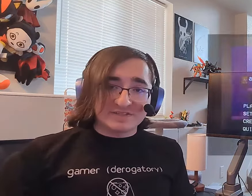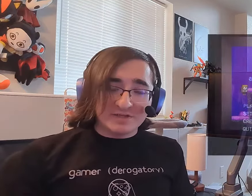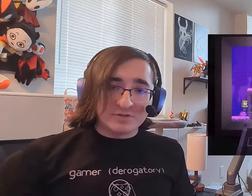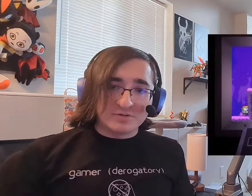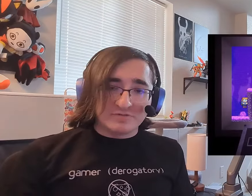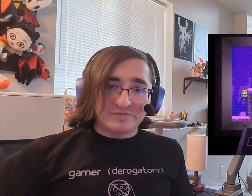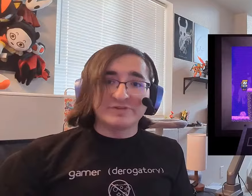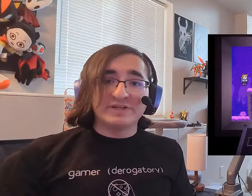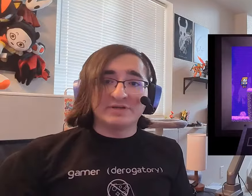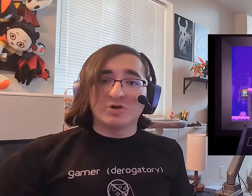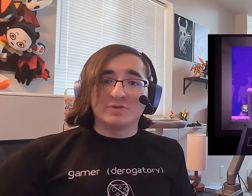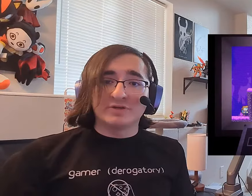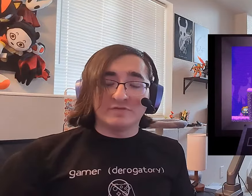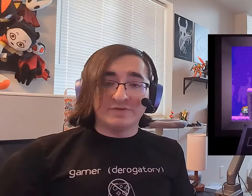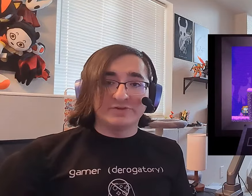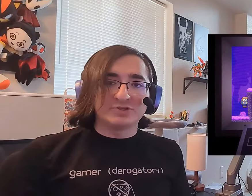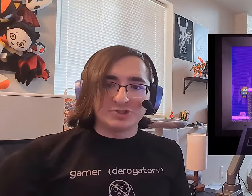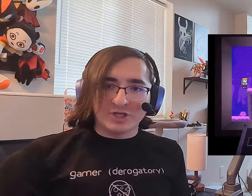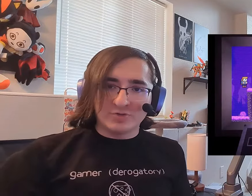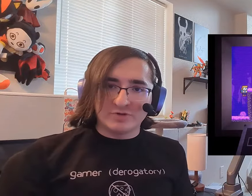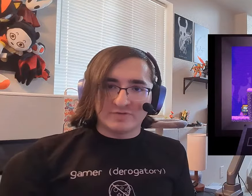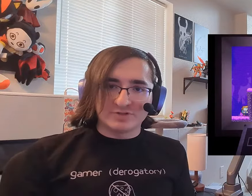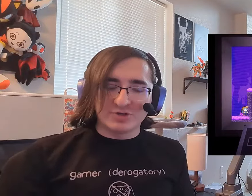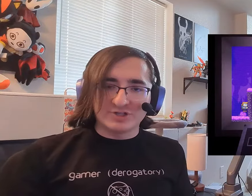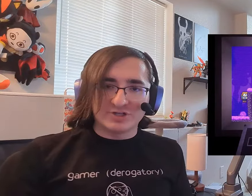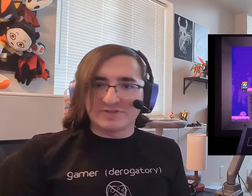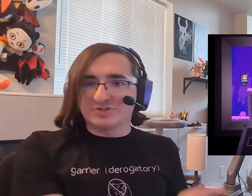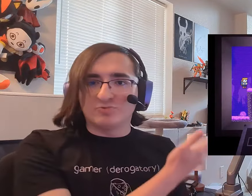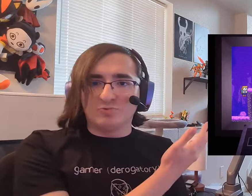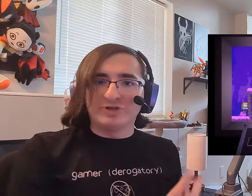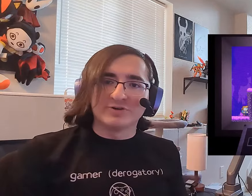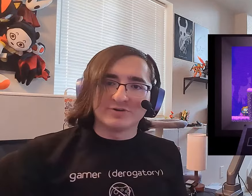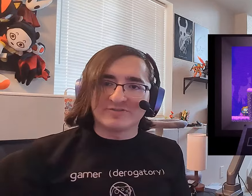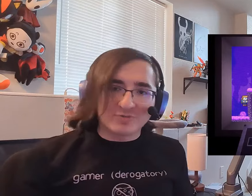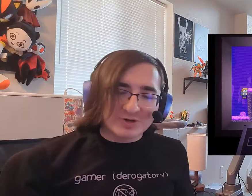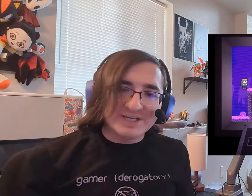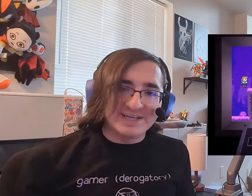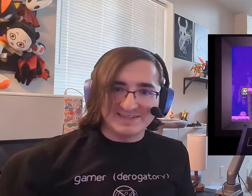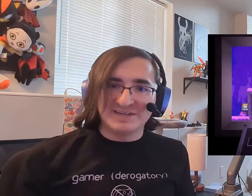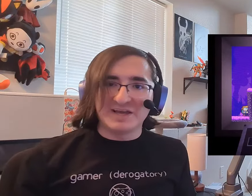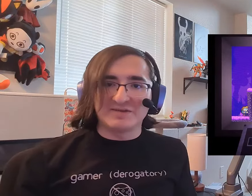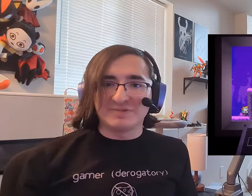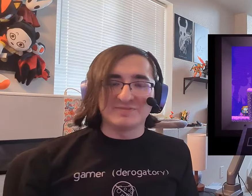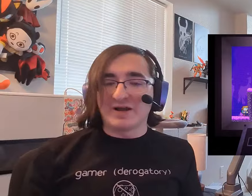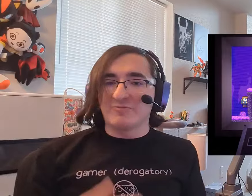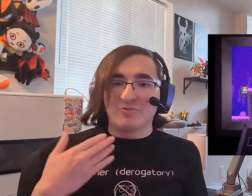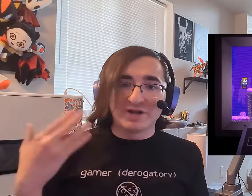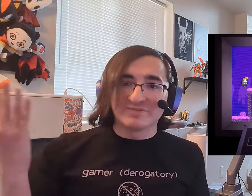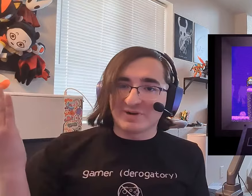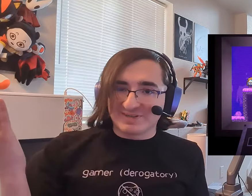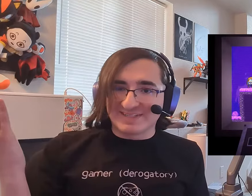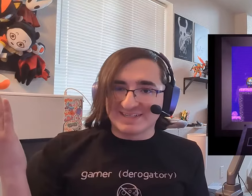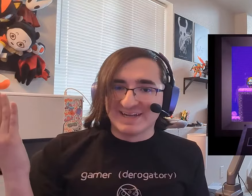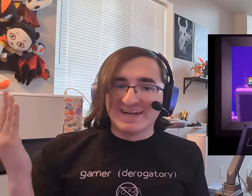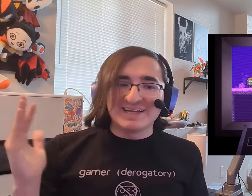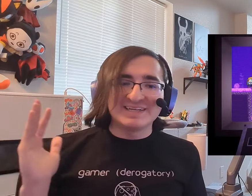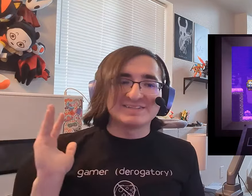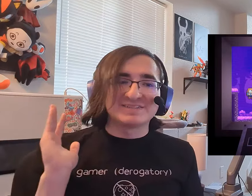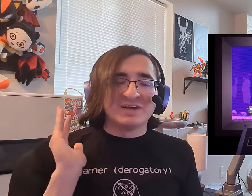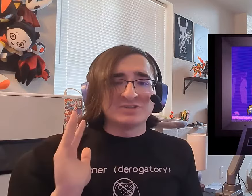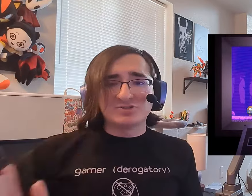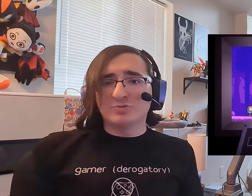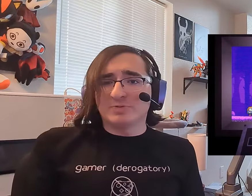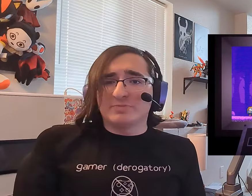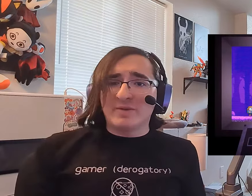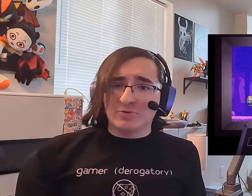A single fleeting moment of feeling genuine frustration at this weird free indie game made by one person